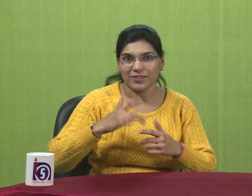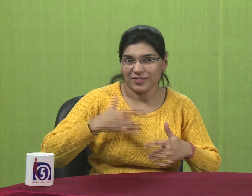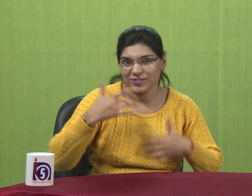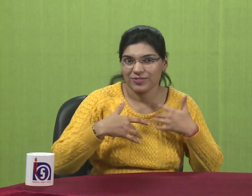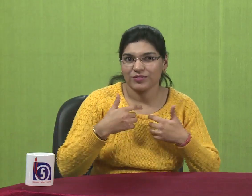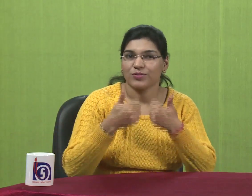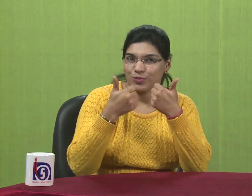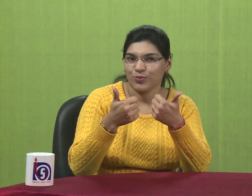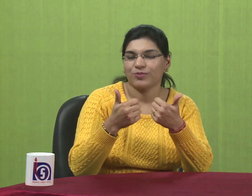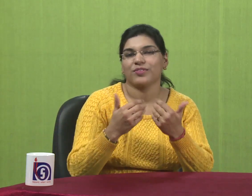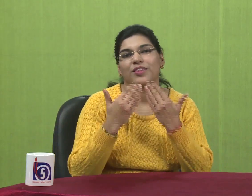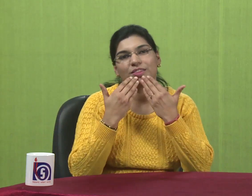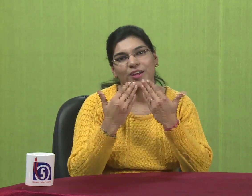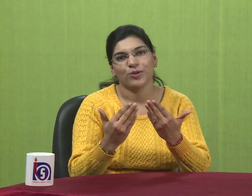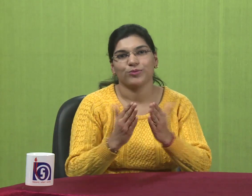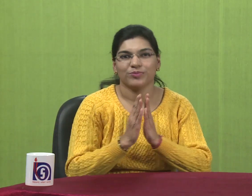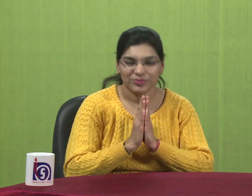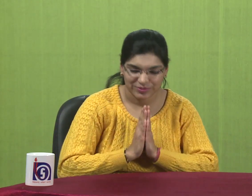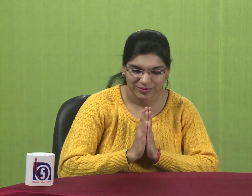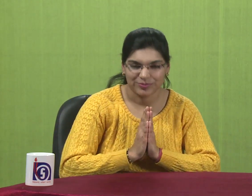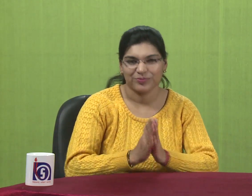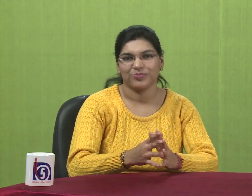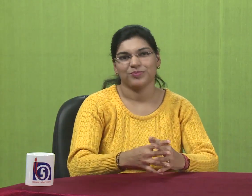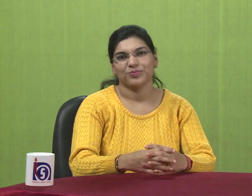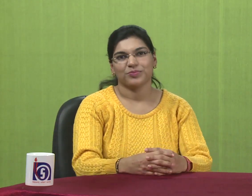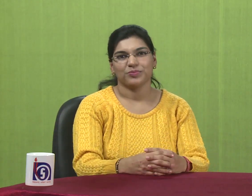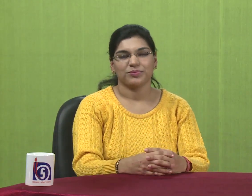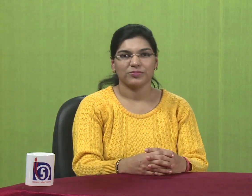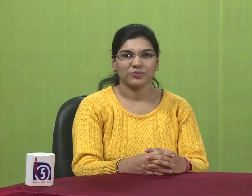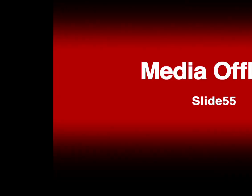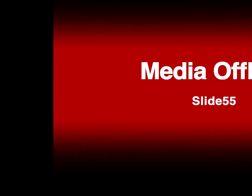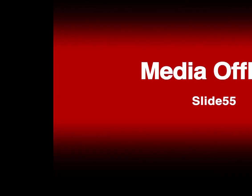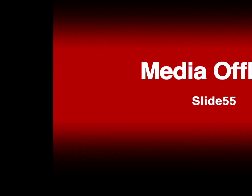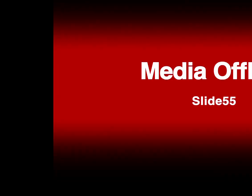Hope it interests you all. Thank you.